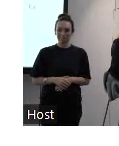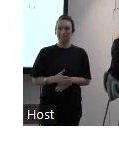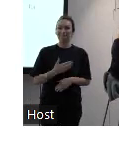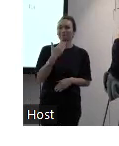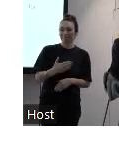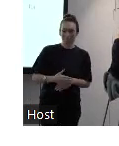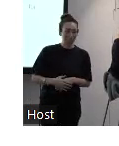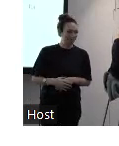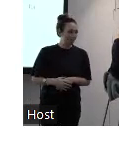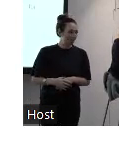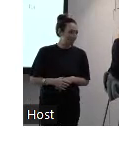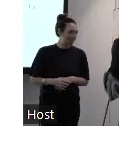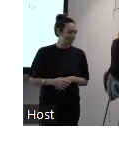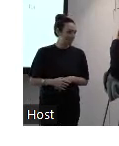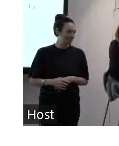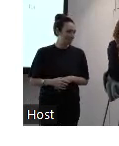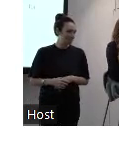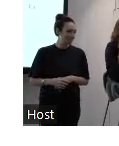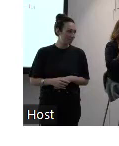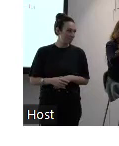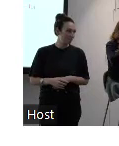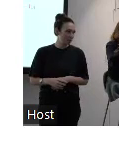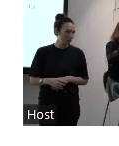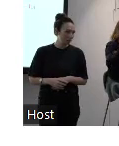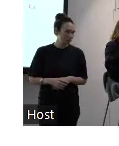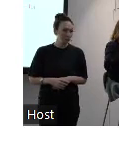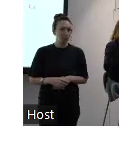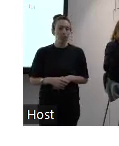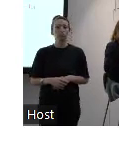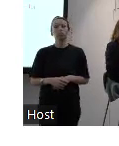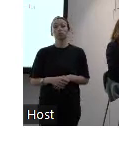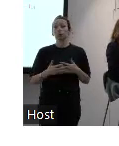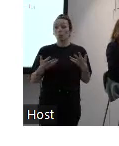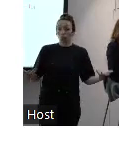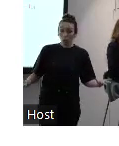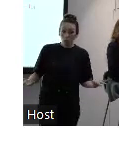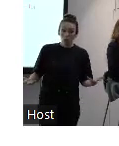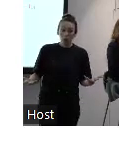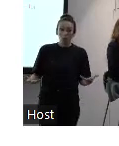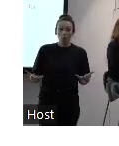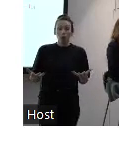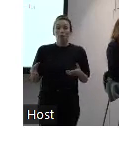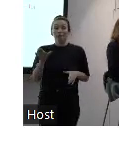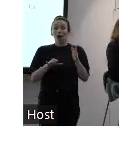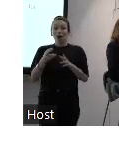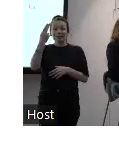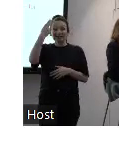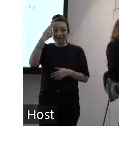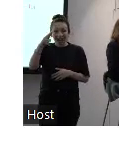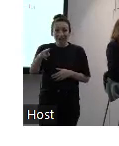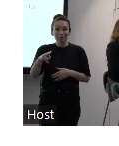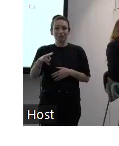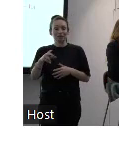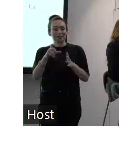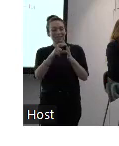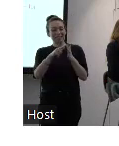Thank you. So why don't we have any, what we call in scientific terms, disease-modifying